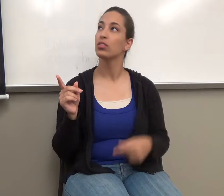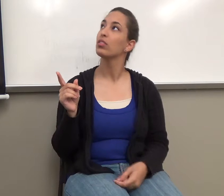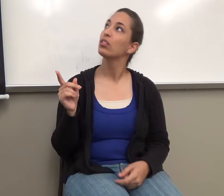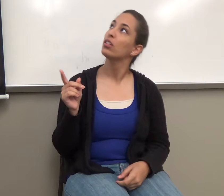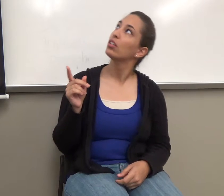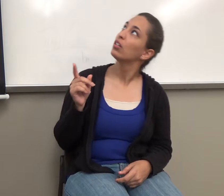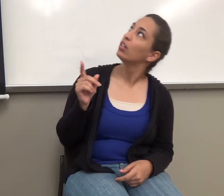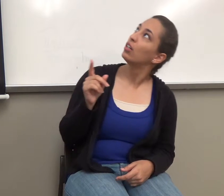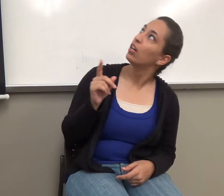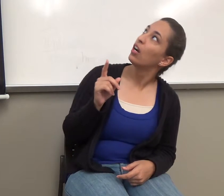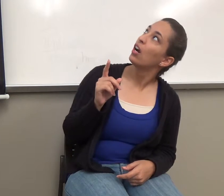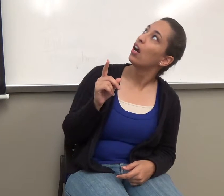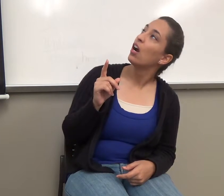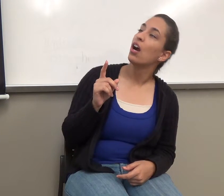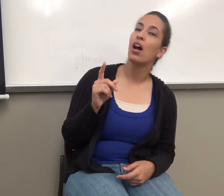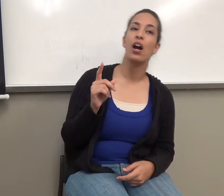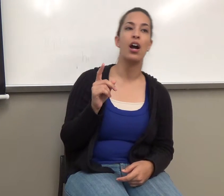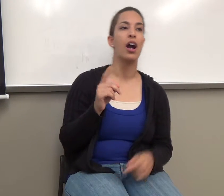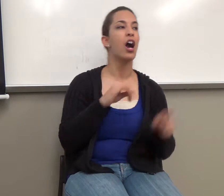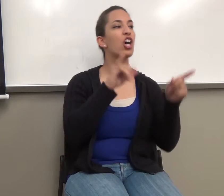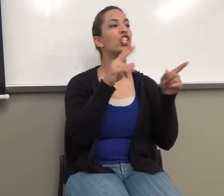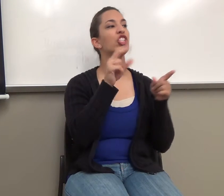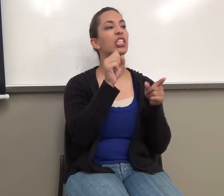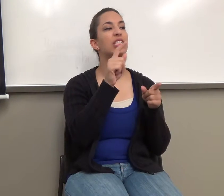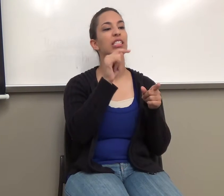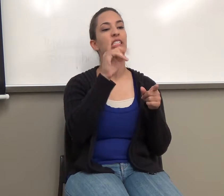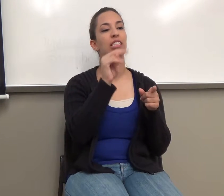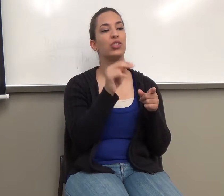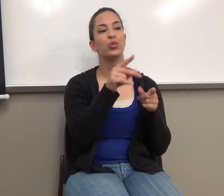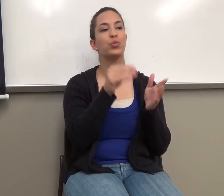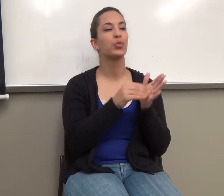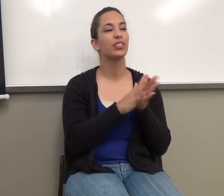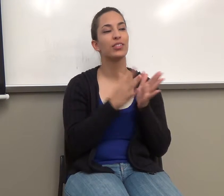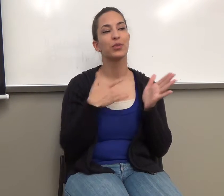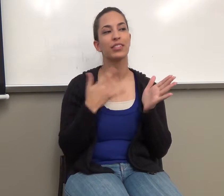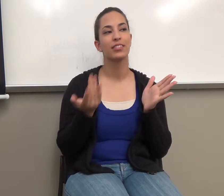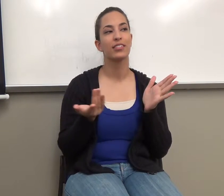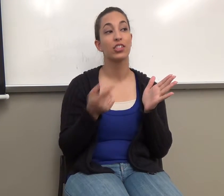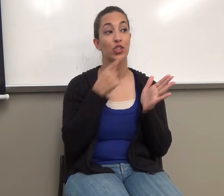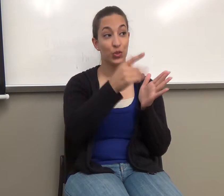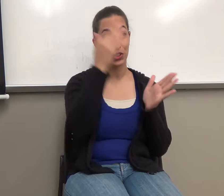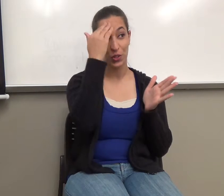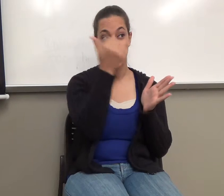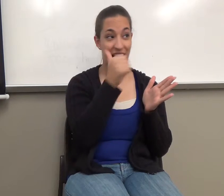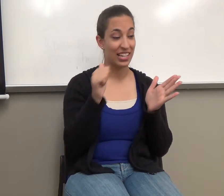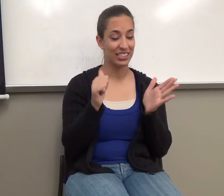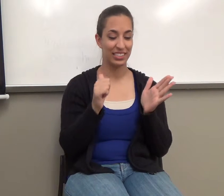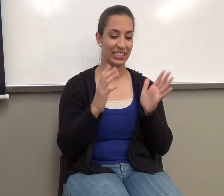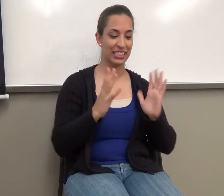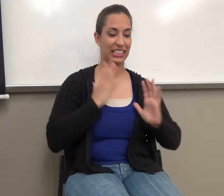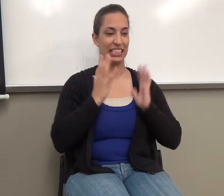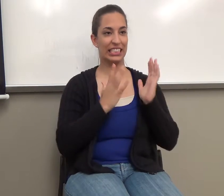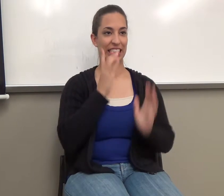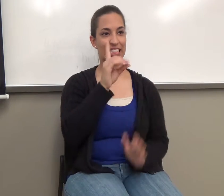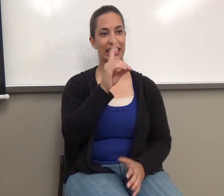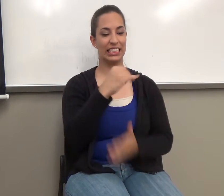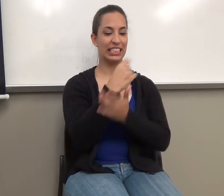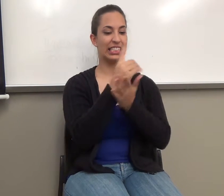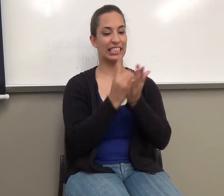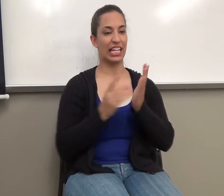Anybody? Justin, where did you put for this one? You know any designer clothing labels? Like the